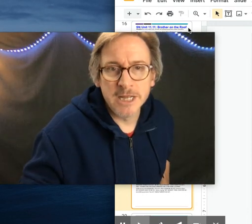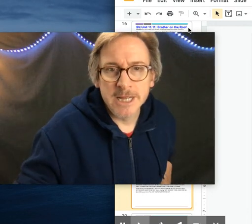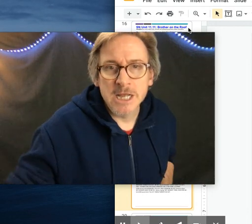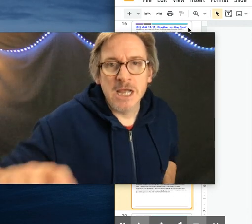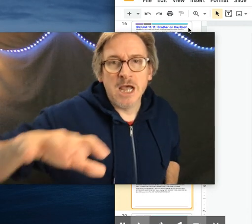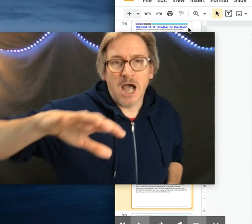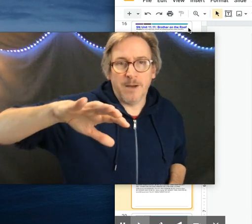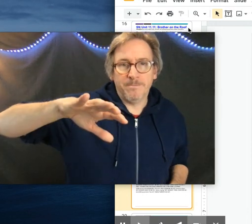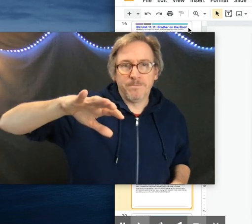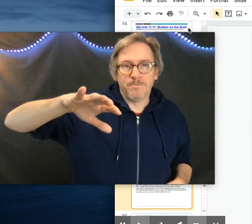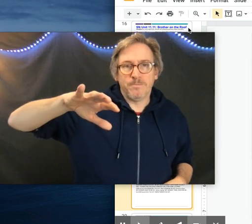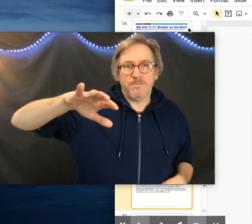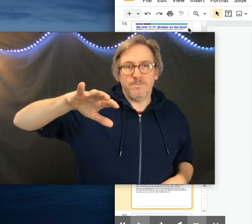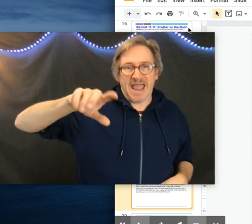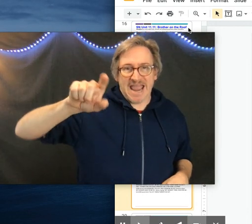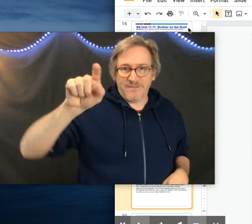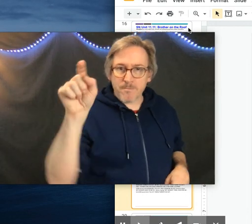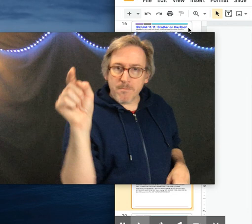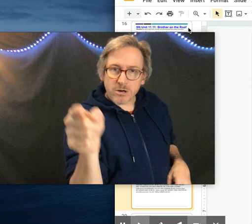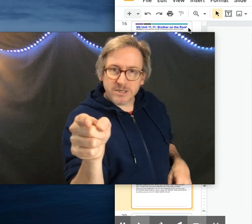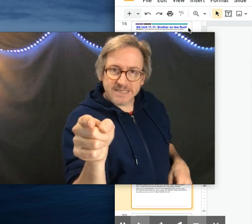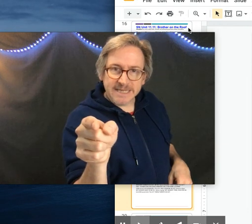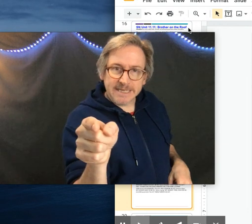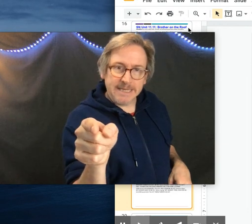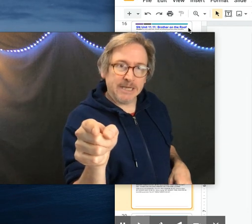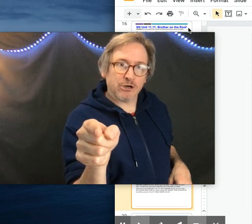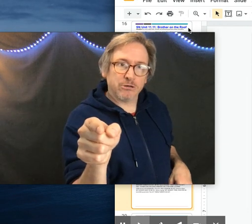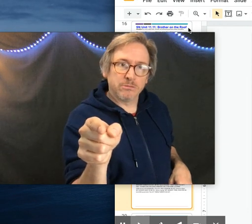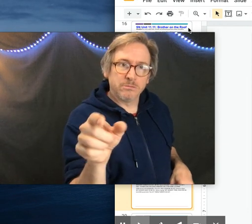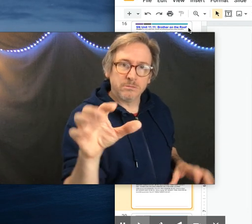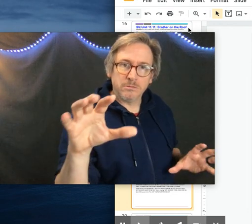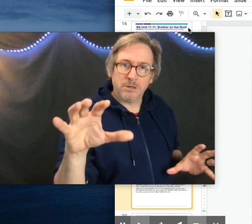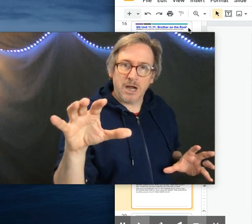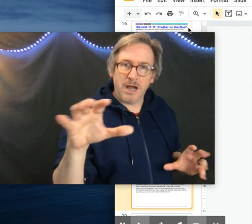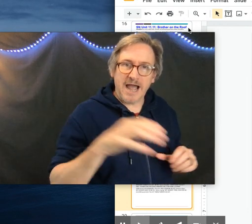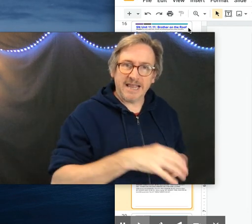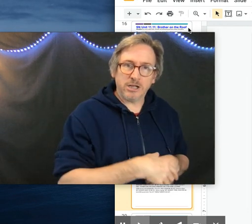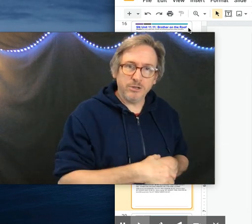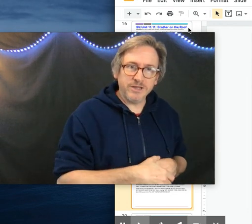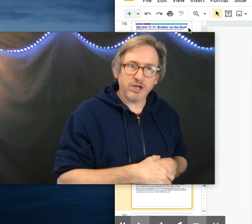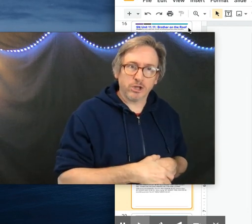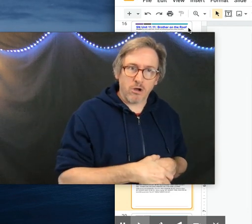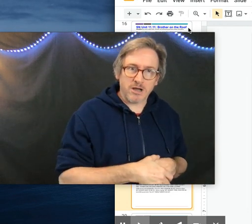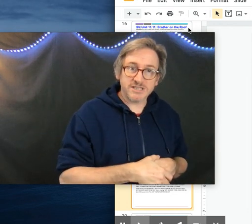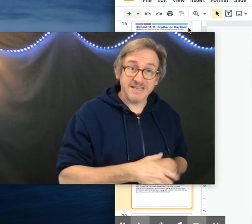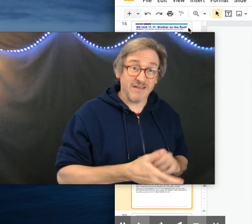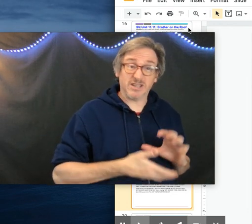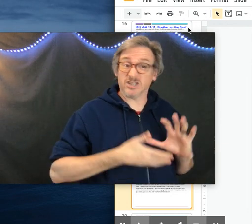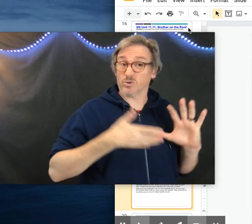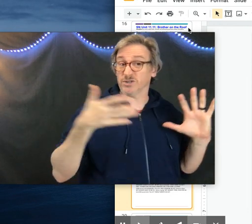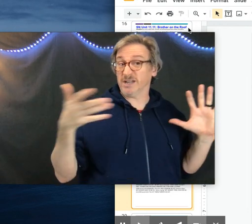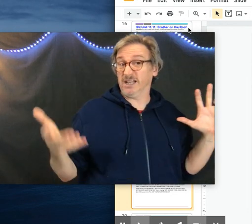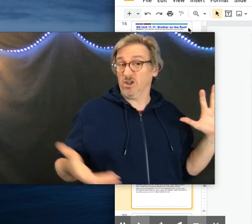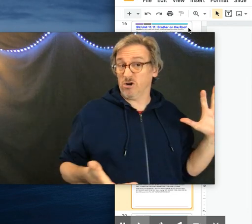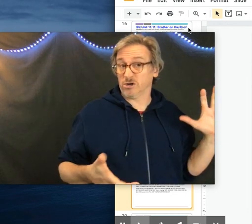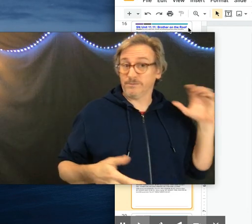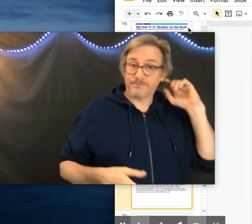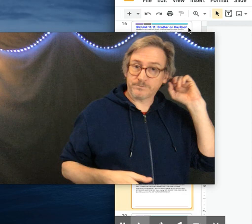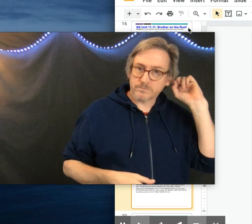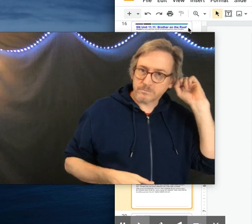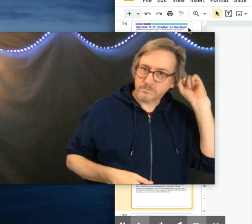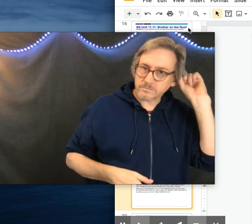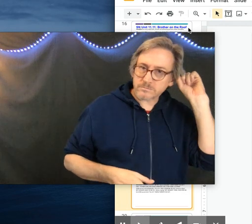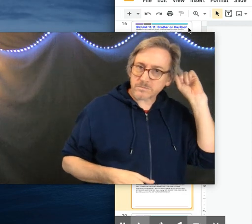classifiers. And they're marked in here. I included the gloss now that the stories are getting